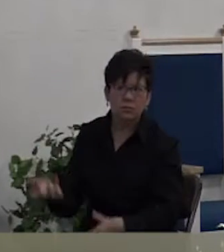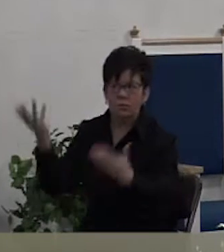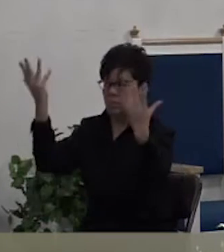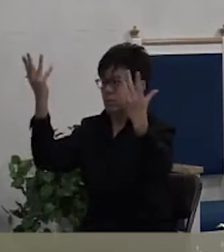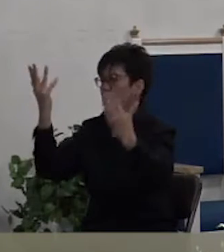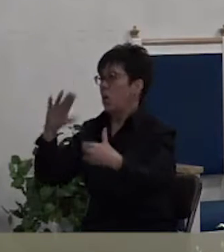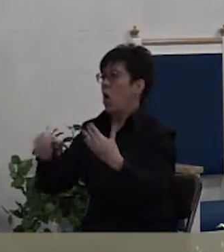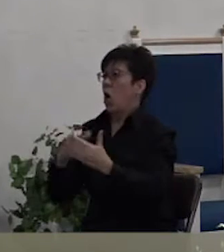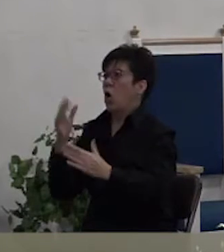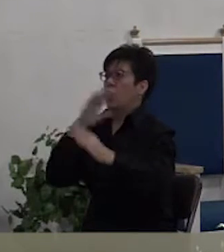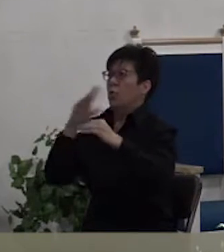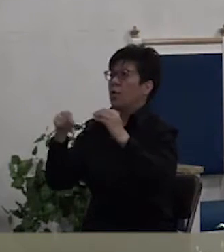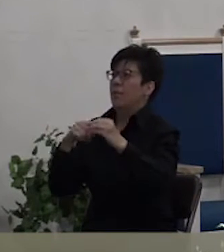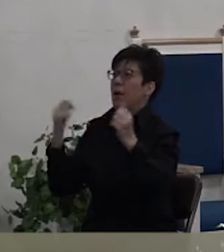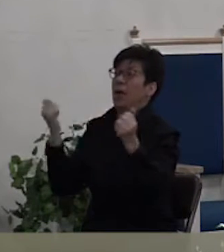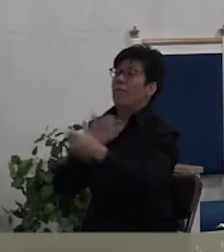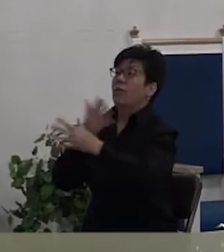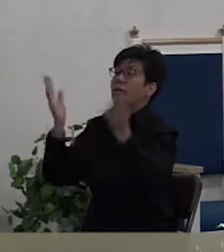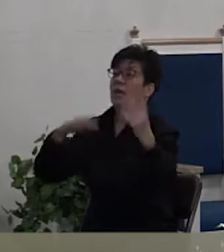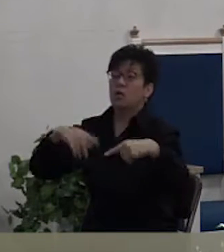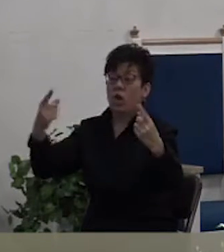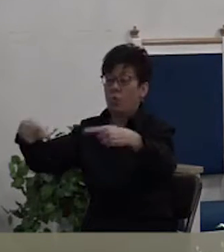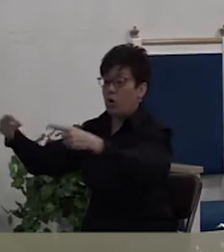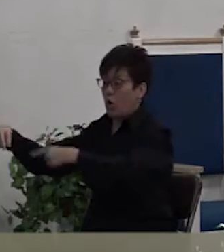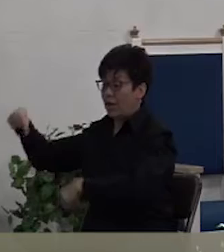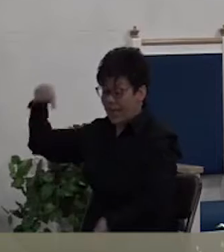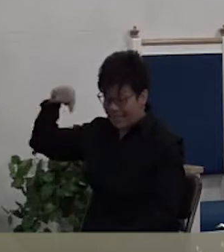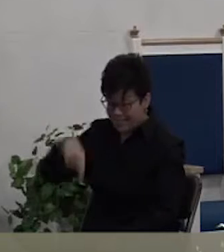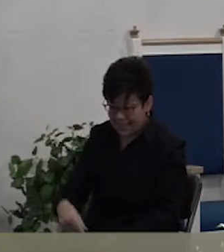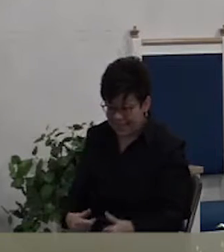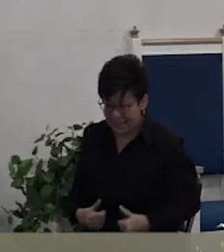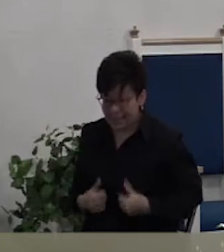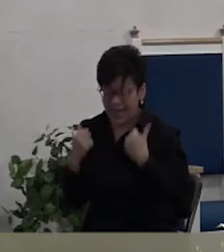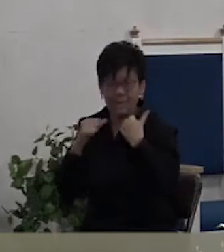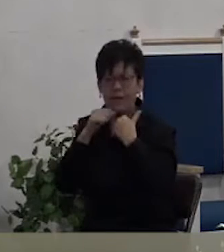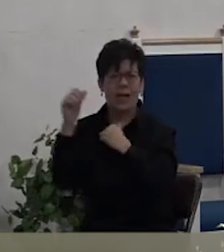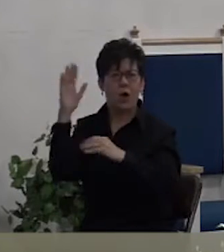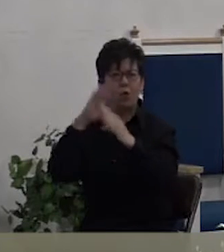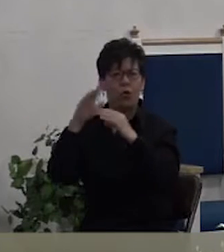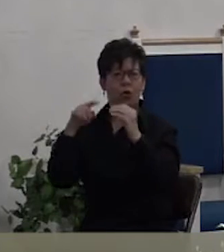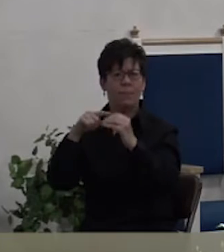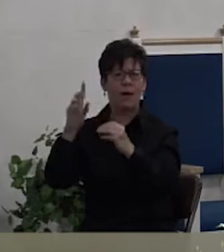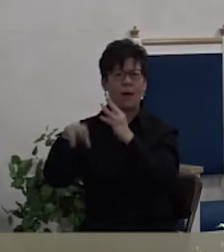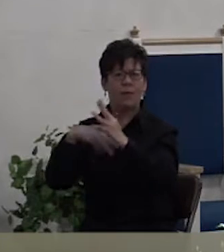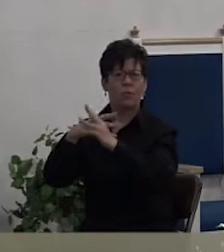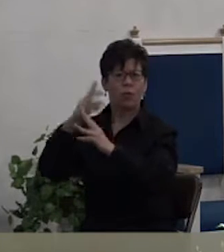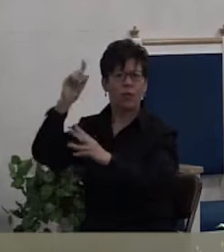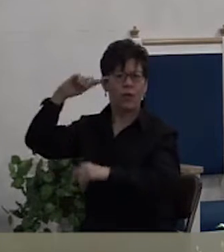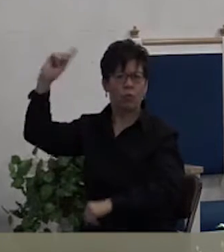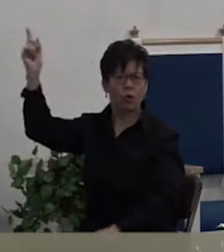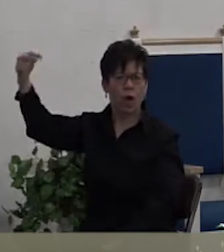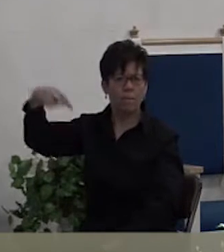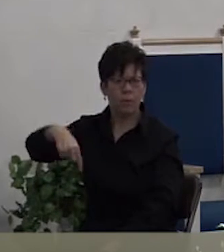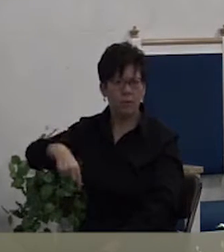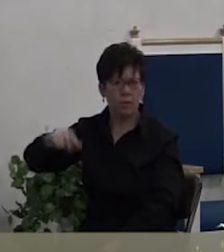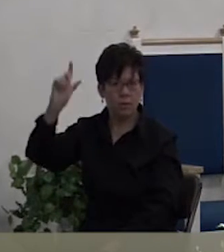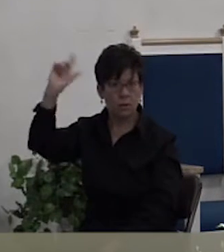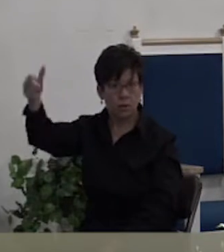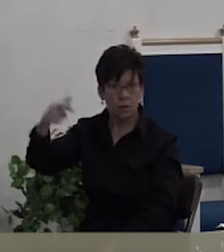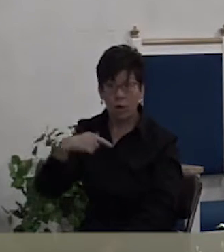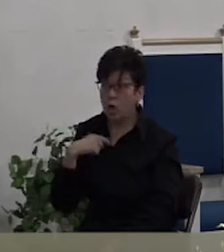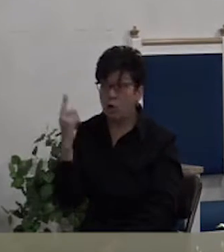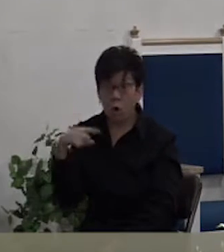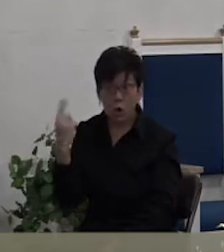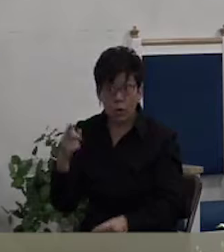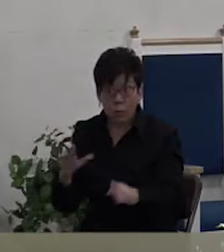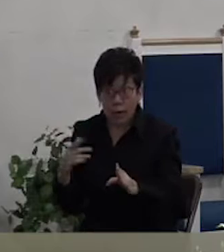All they're worried about is everything going on in this life and not even worried about the world to come. The only way